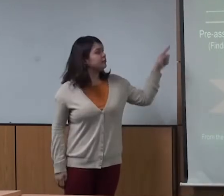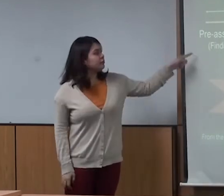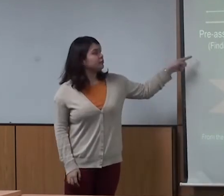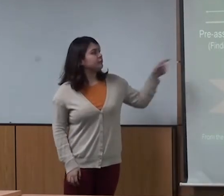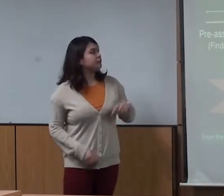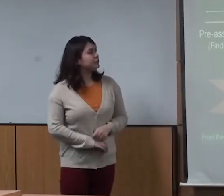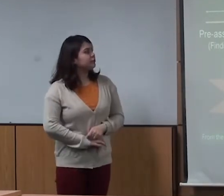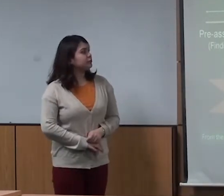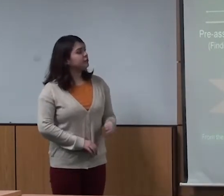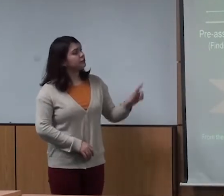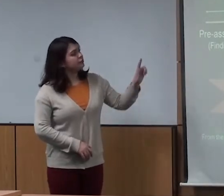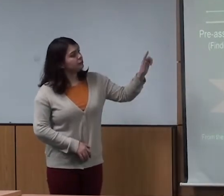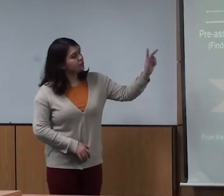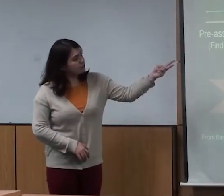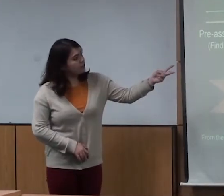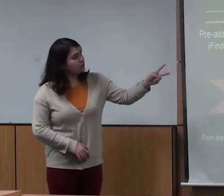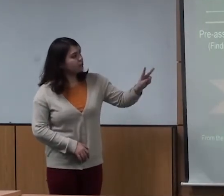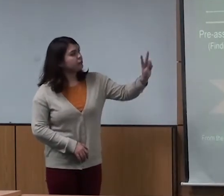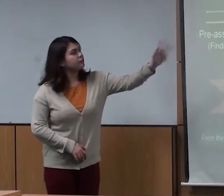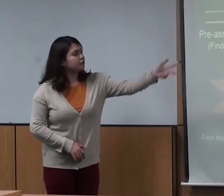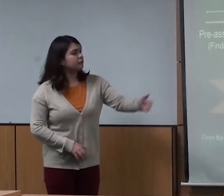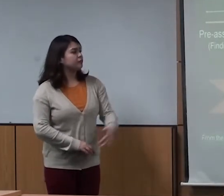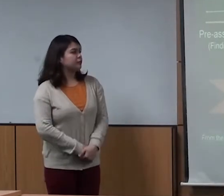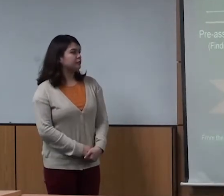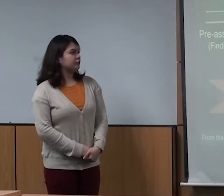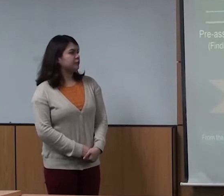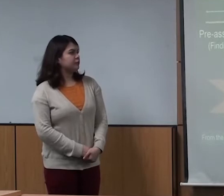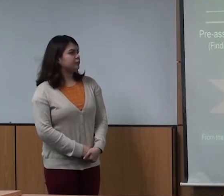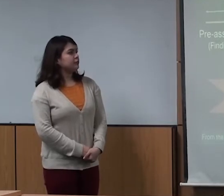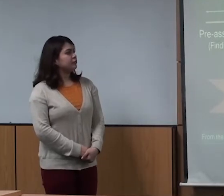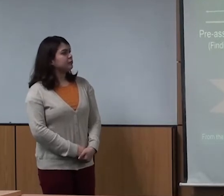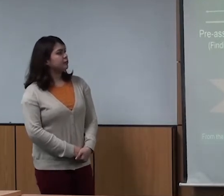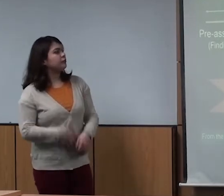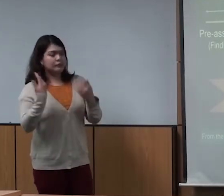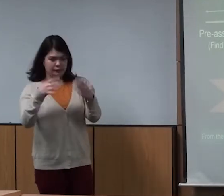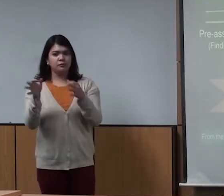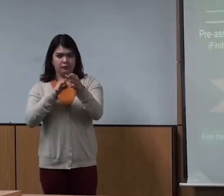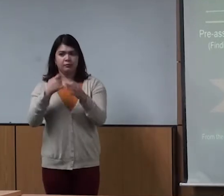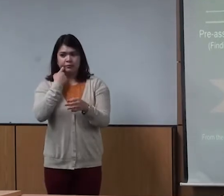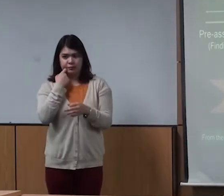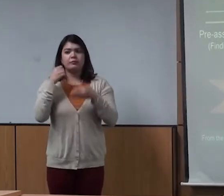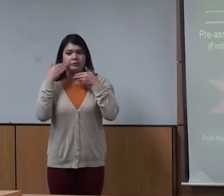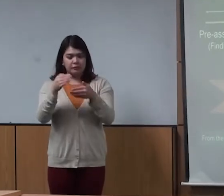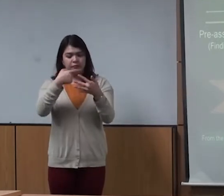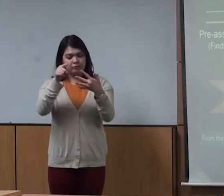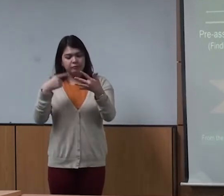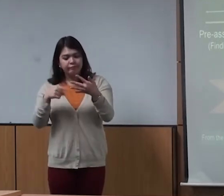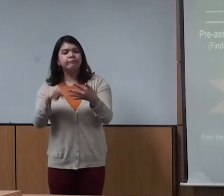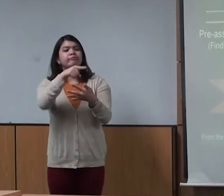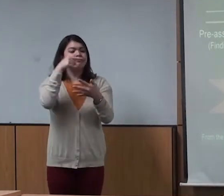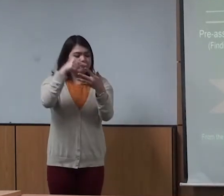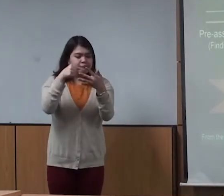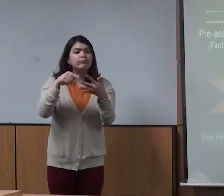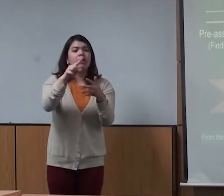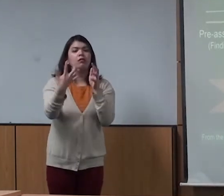out. And then followed by formative assessment, as explained a while ago, keeping track and checking up